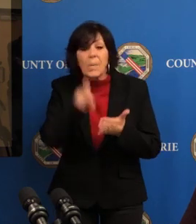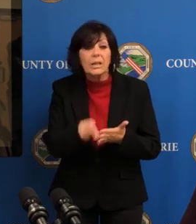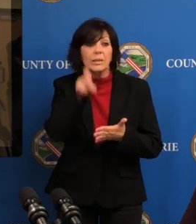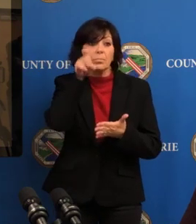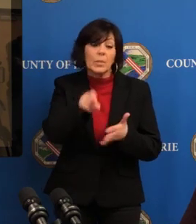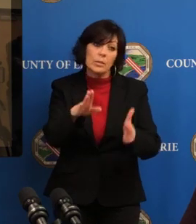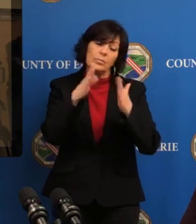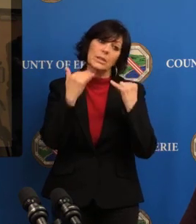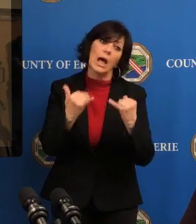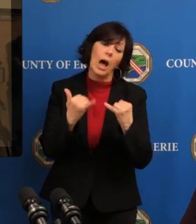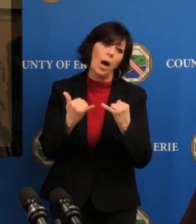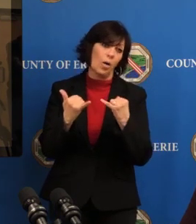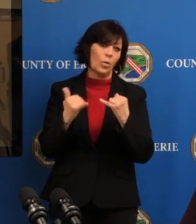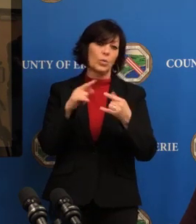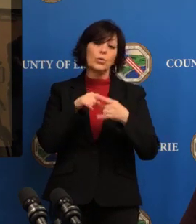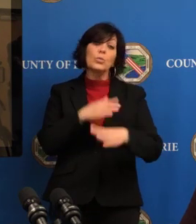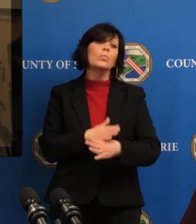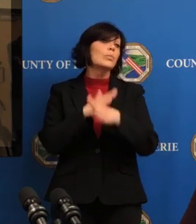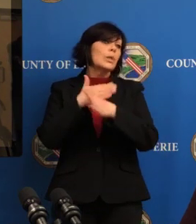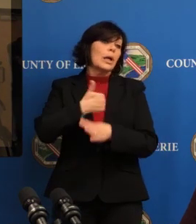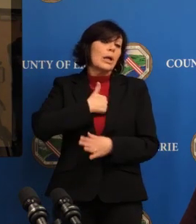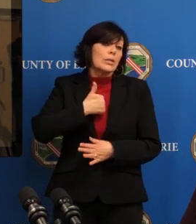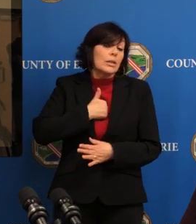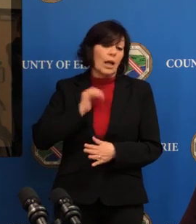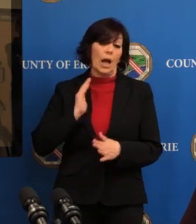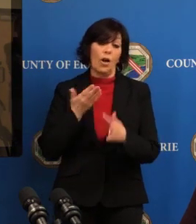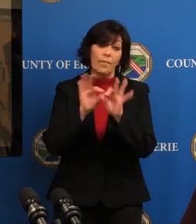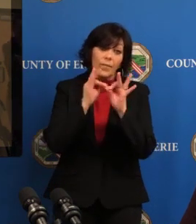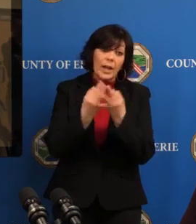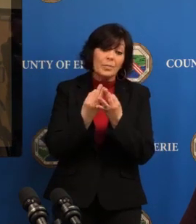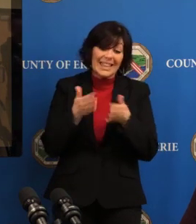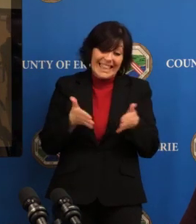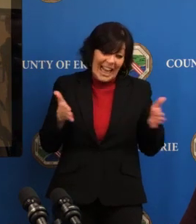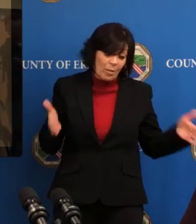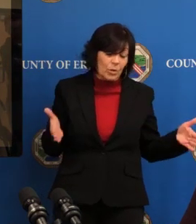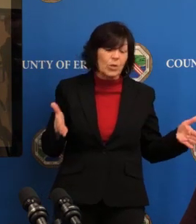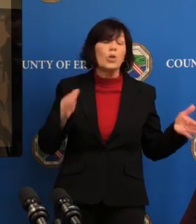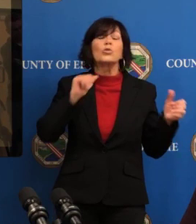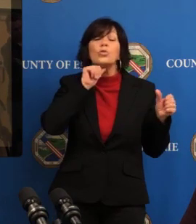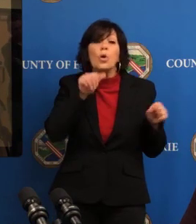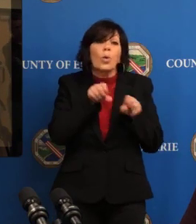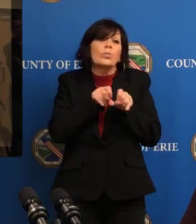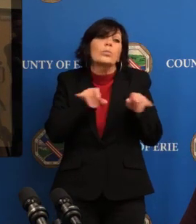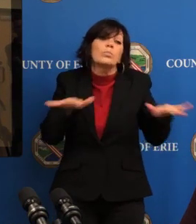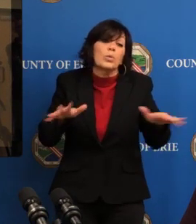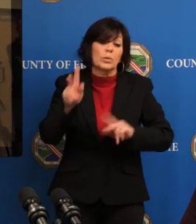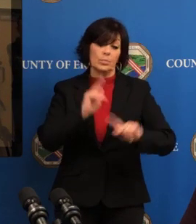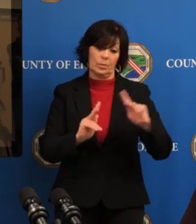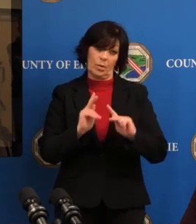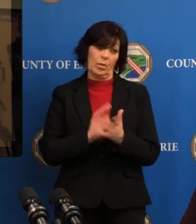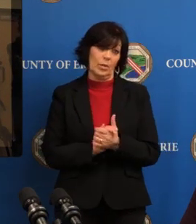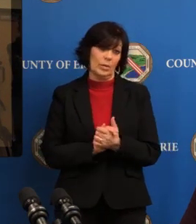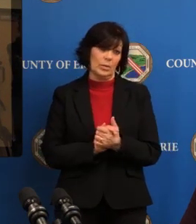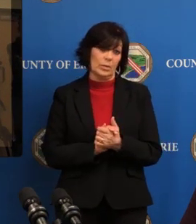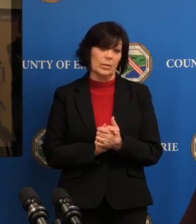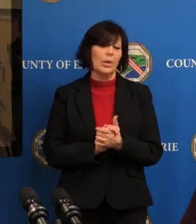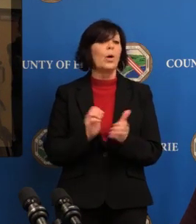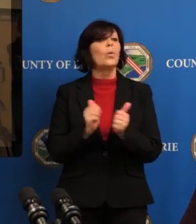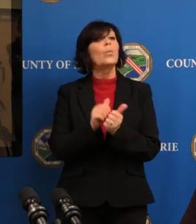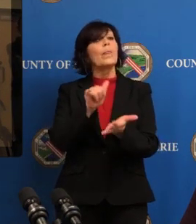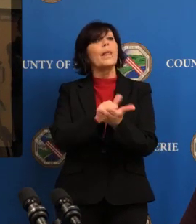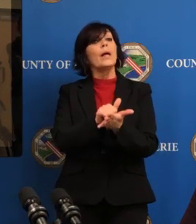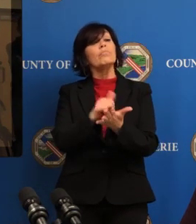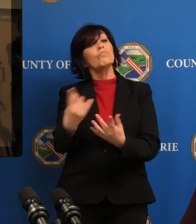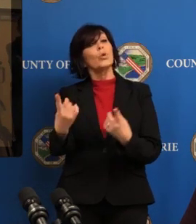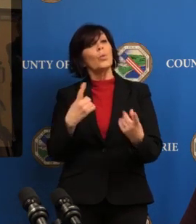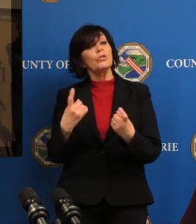possible now to protect ourselves, our family, and our neighbors by not exposing others to the coronavirus. With that, open it up